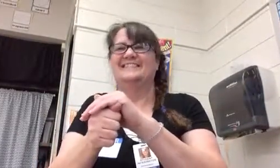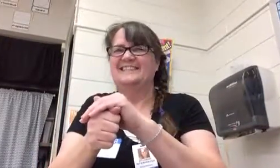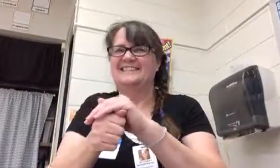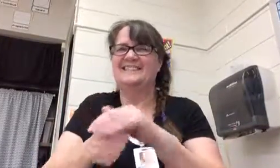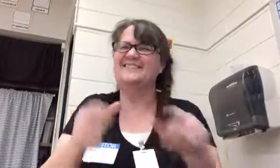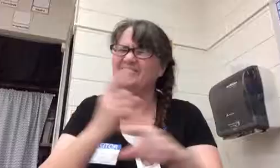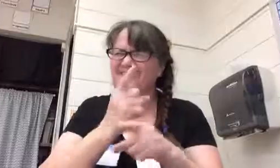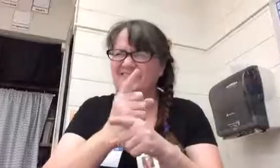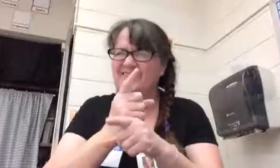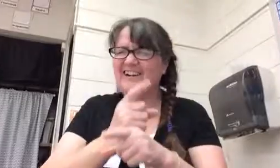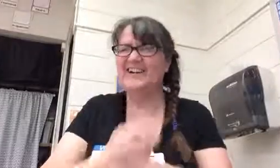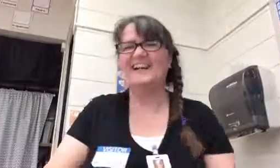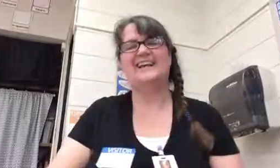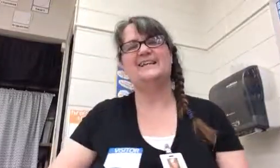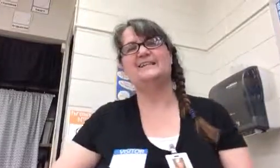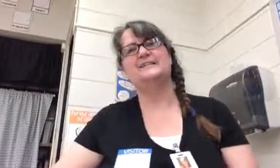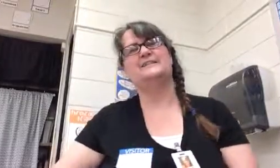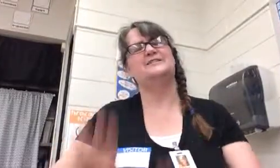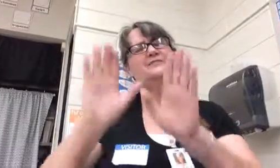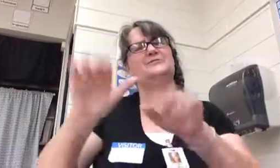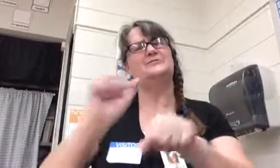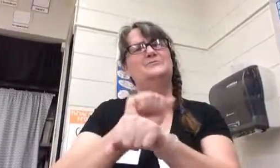friend. Good job, Trinity.